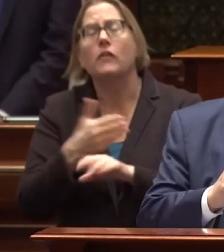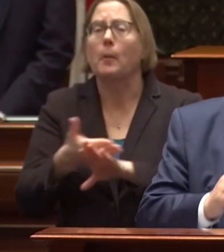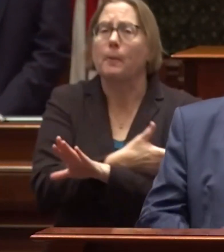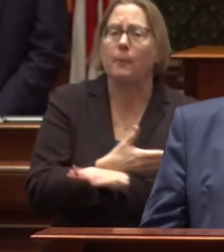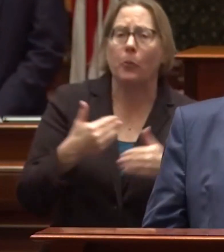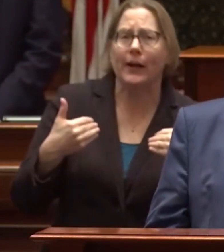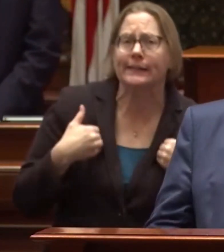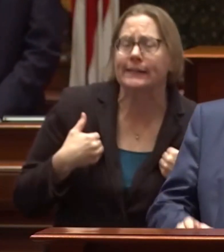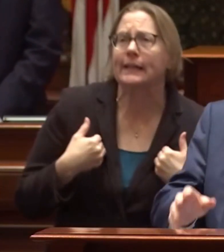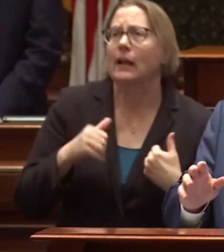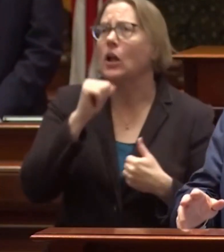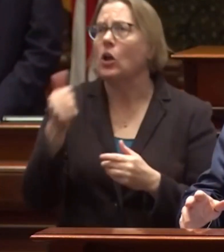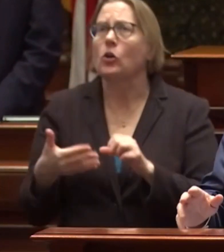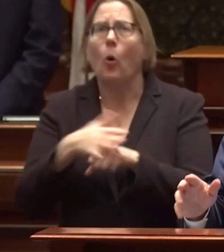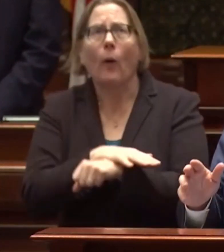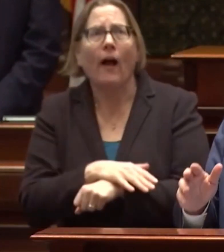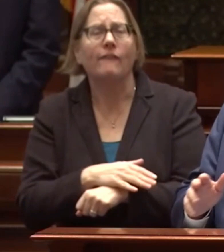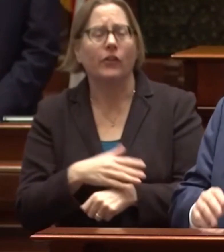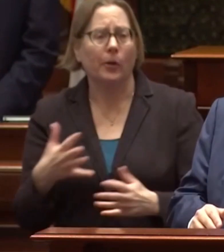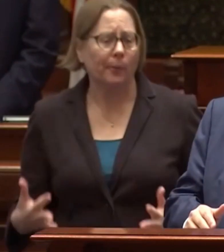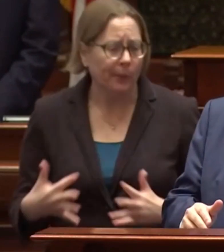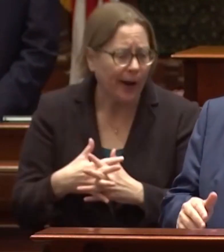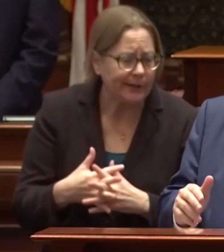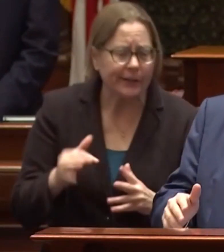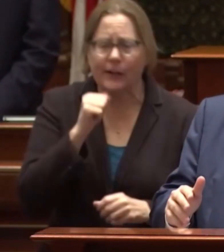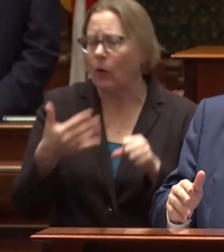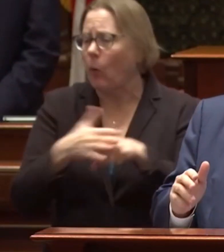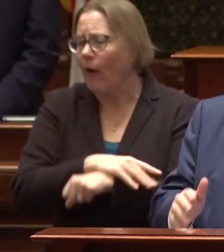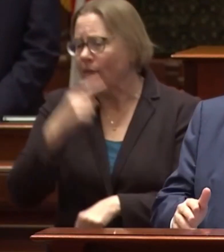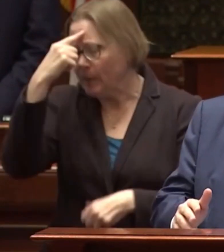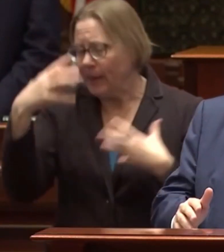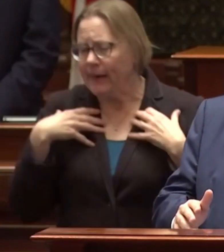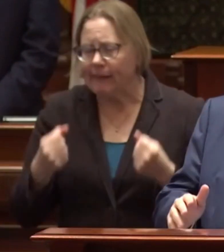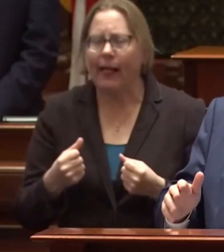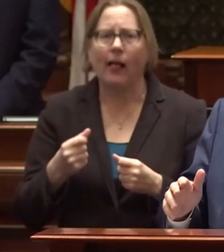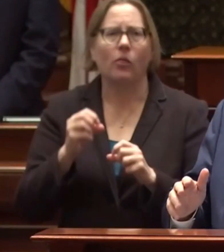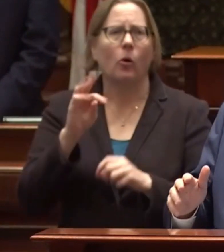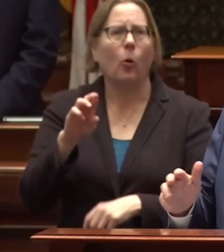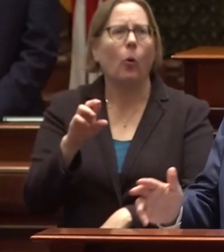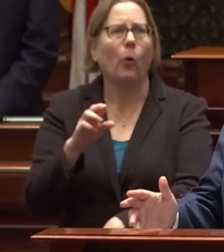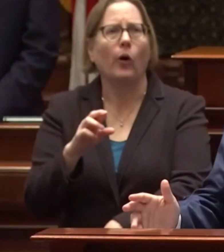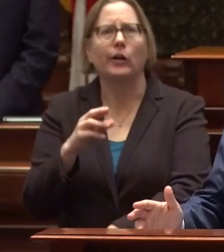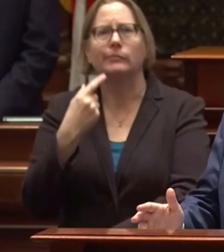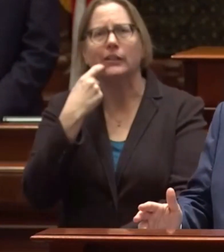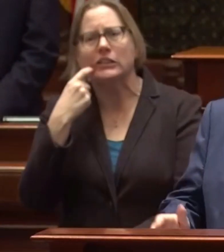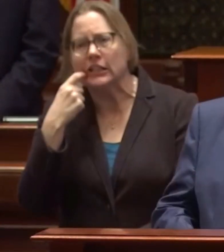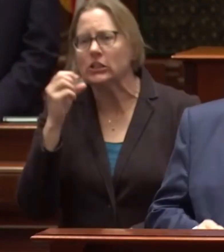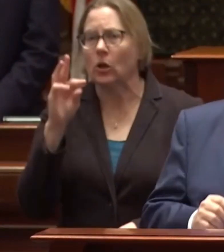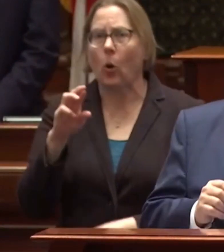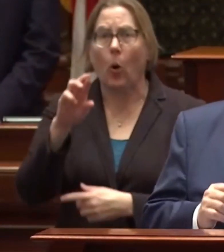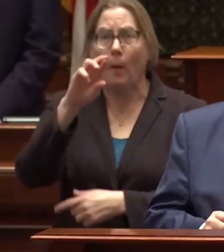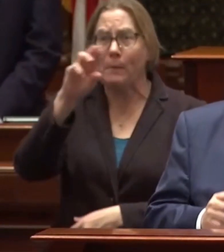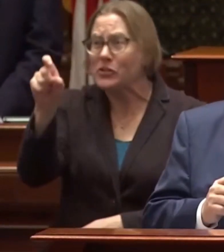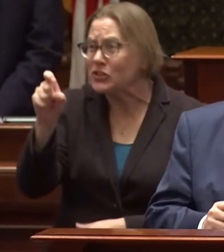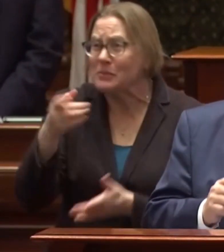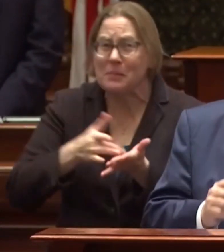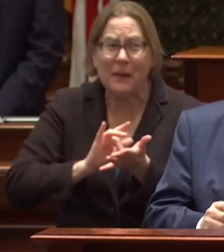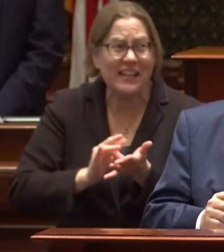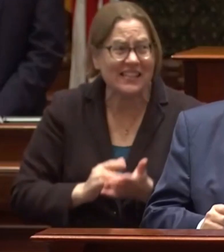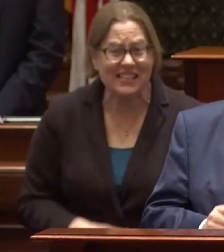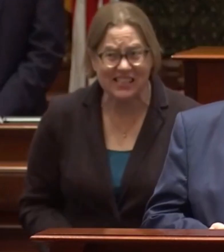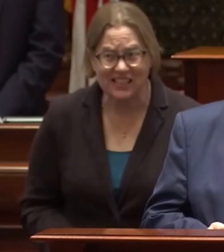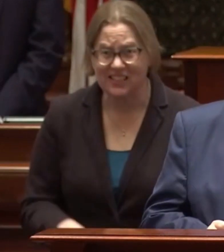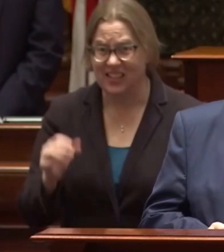cover maternal health care. They don't cover mental health and substance use treatment or prescription drugs. Like 12